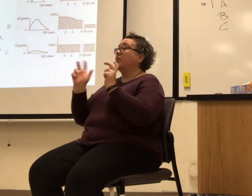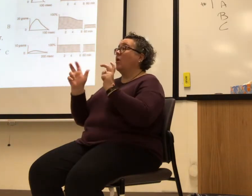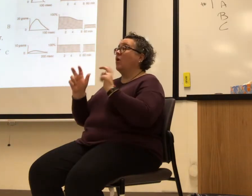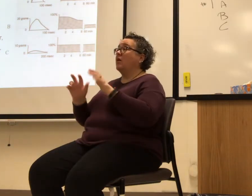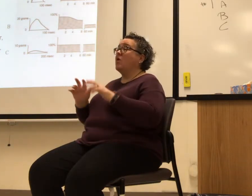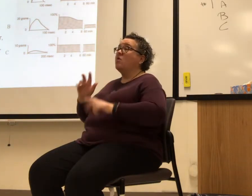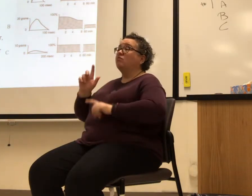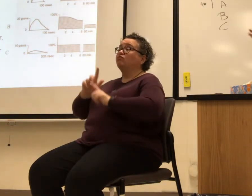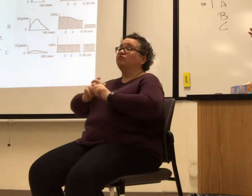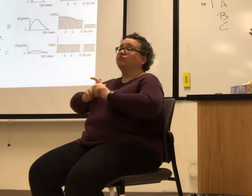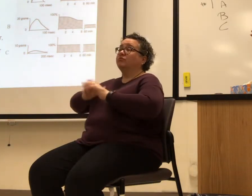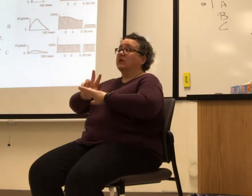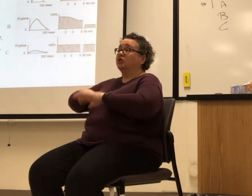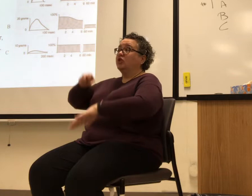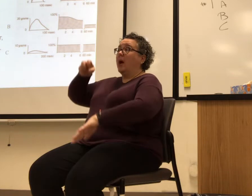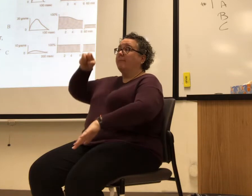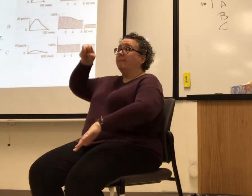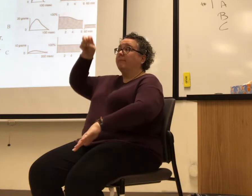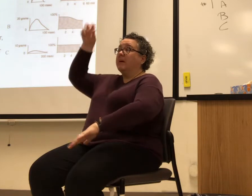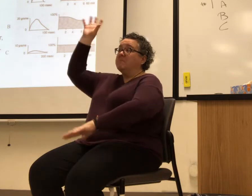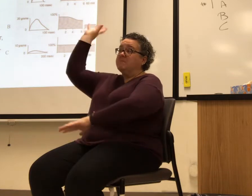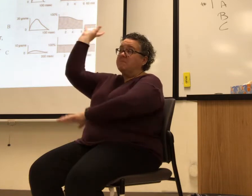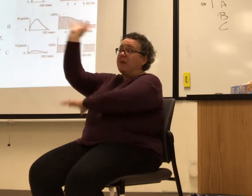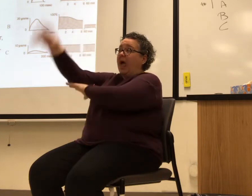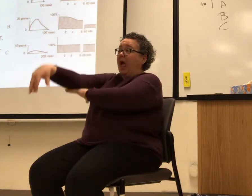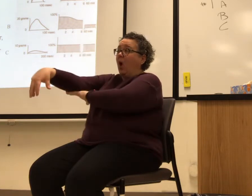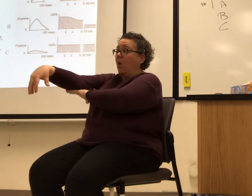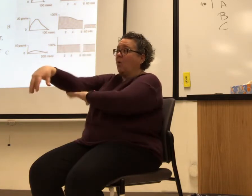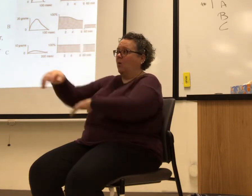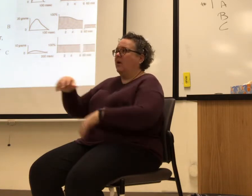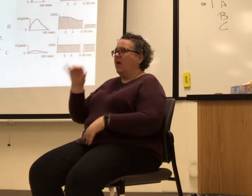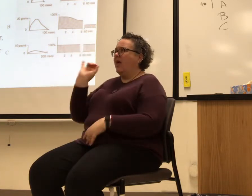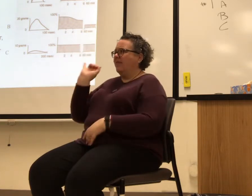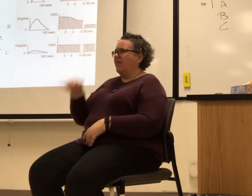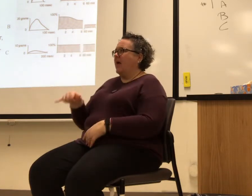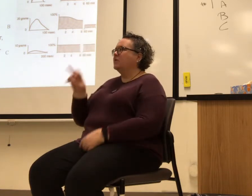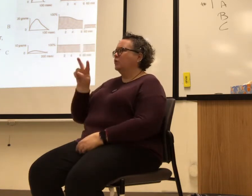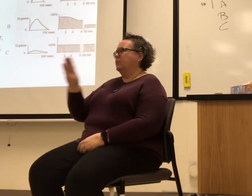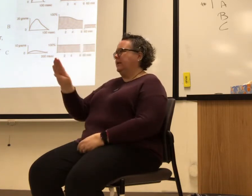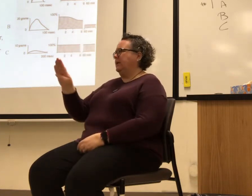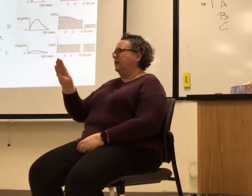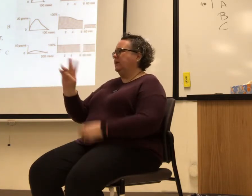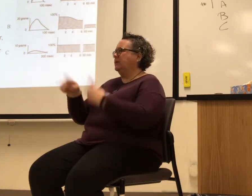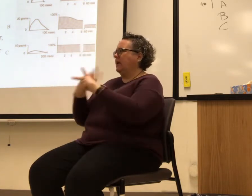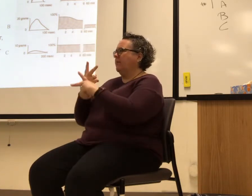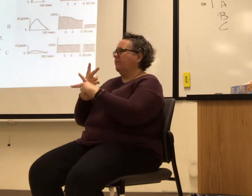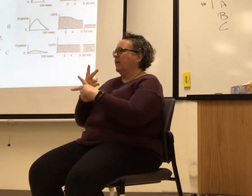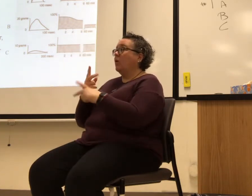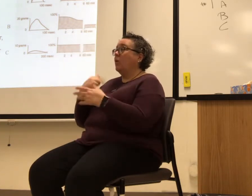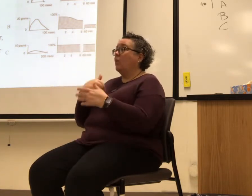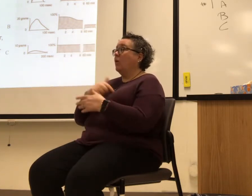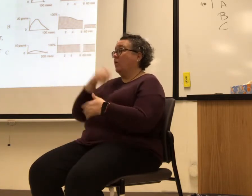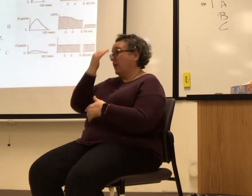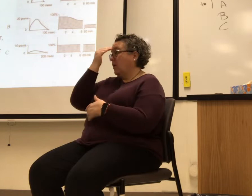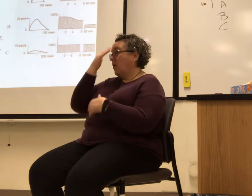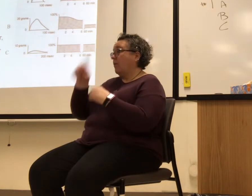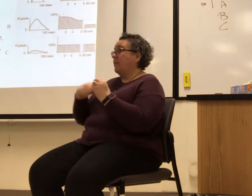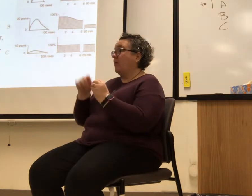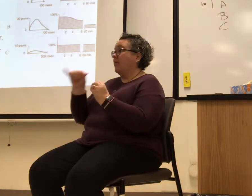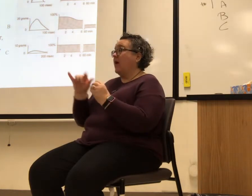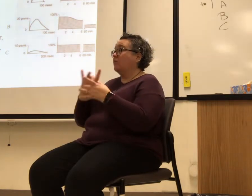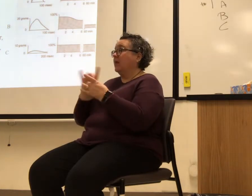jump. What fiber type is that? To jump, 2B. Now, what do we know about them in terms of fatigue?